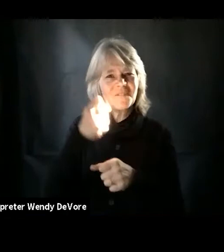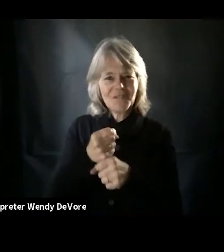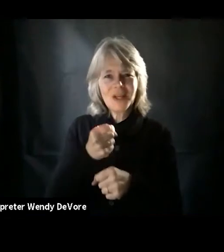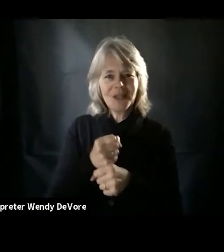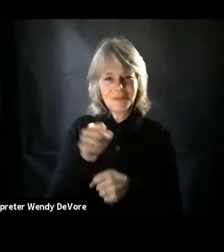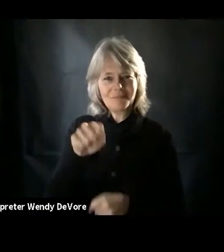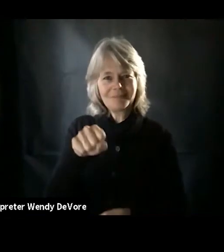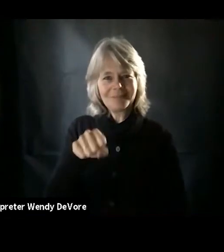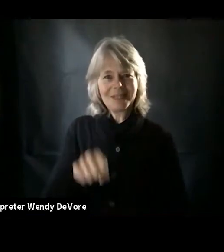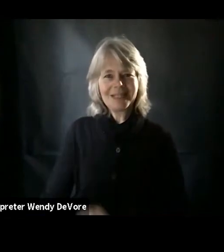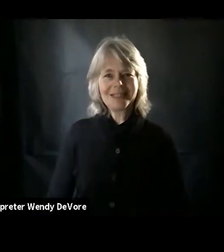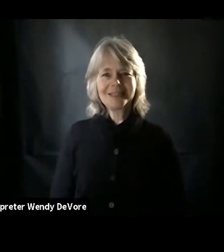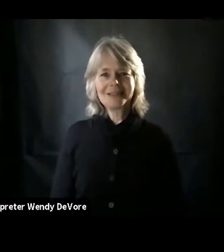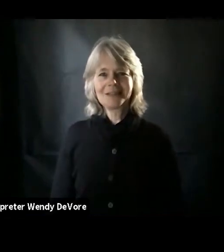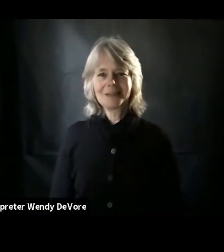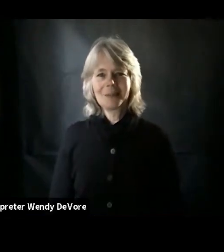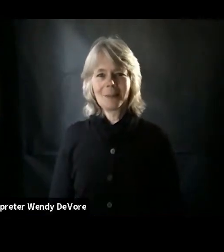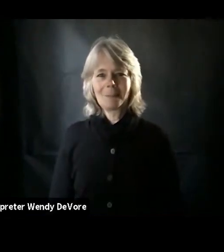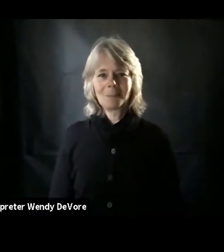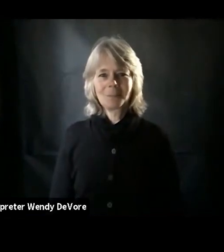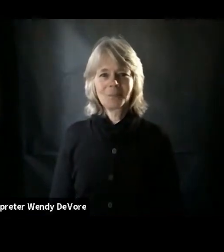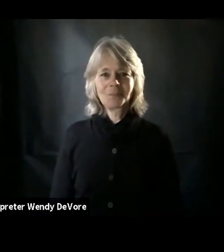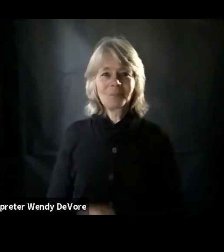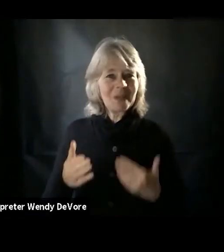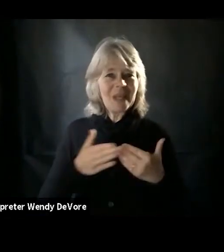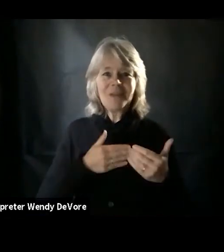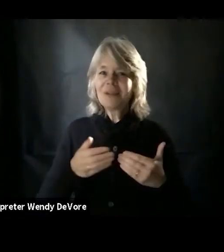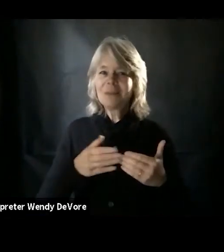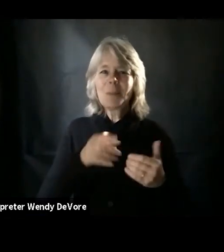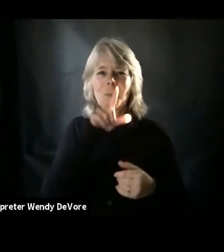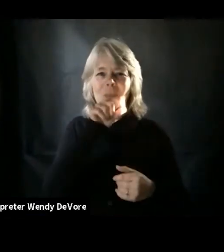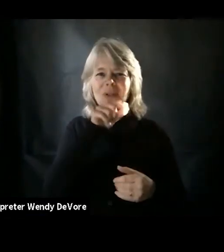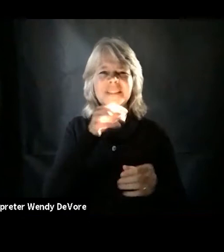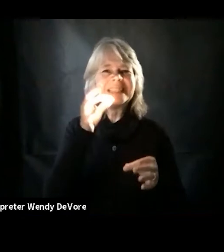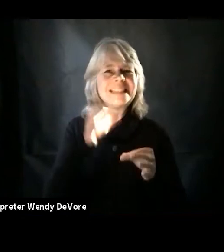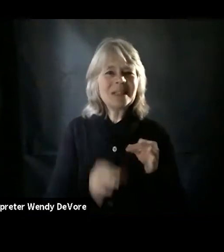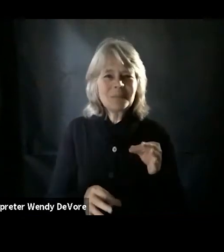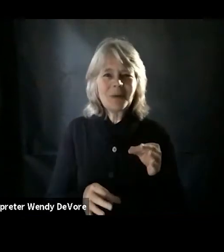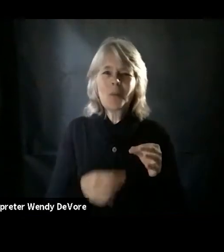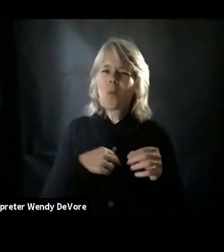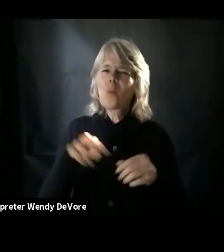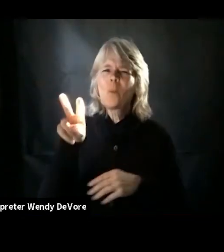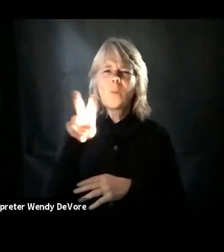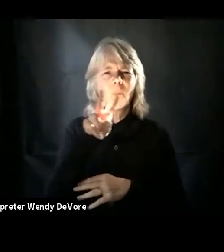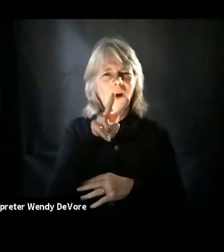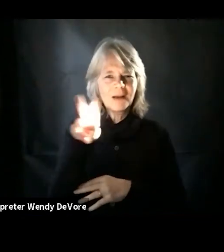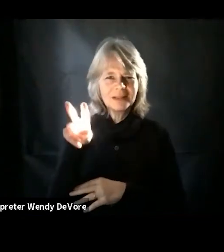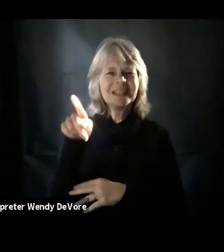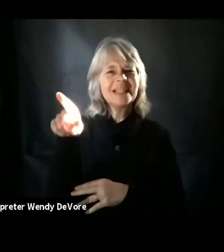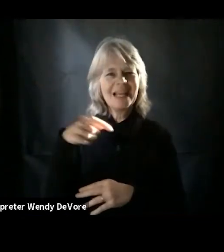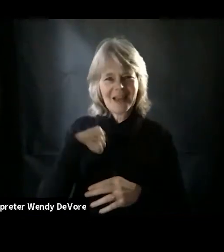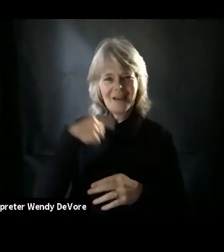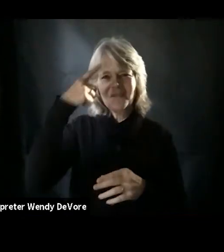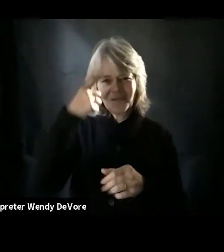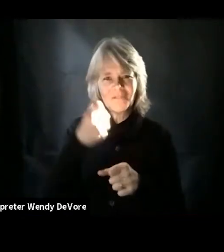Even those simple birds can show us how to follow God, and how